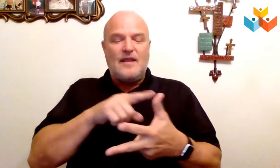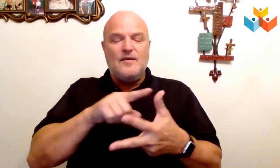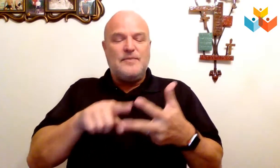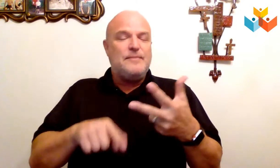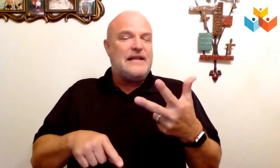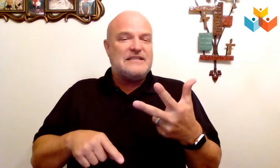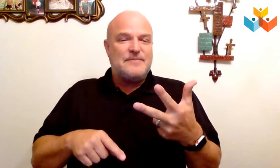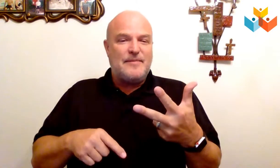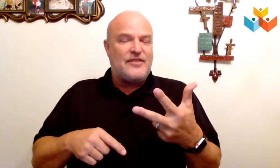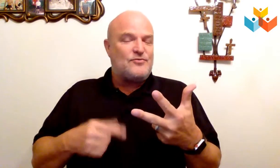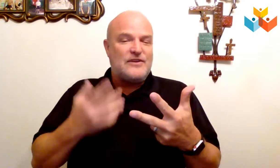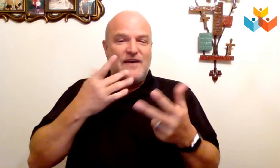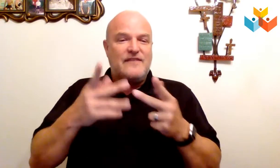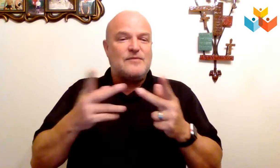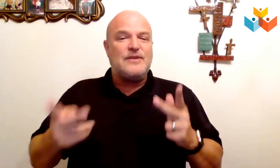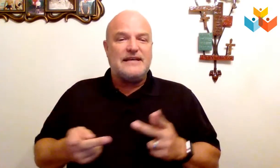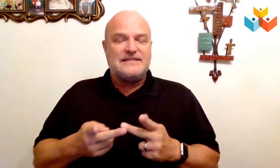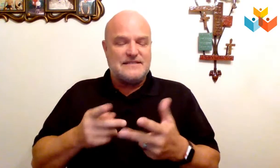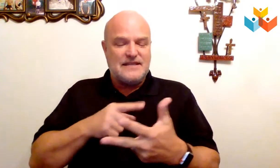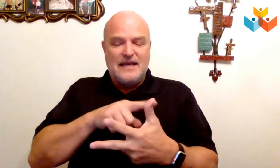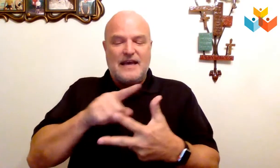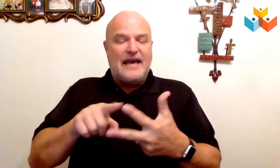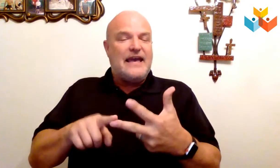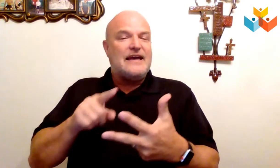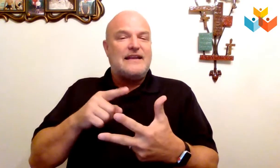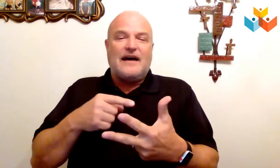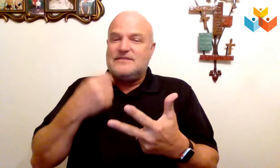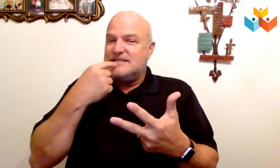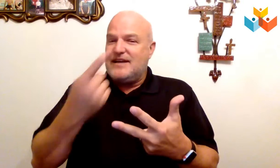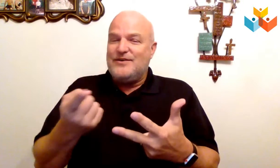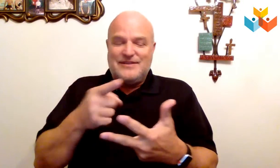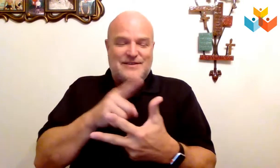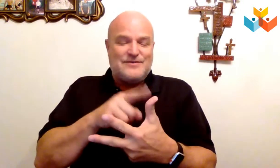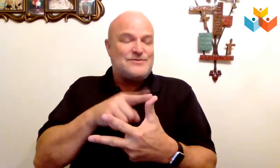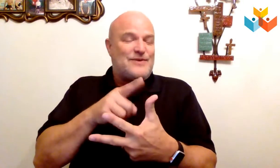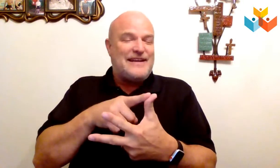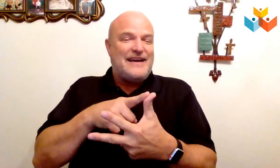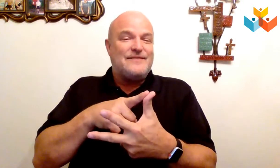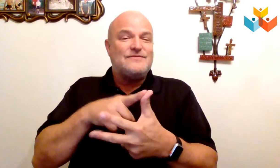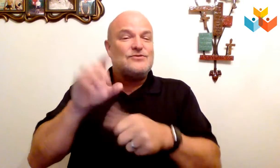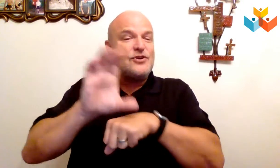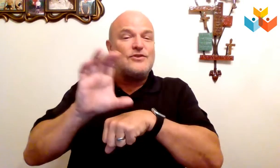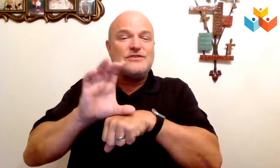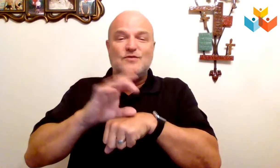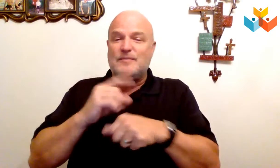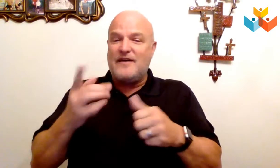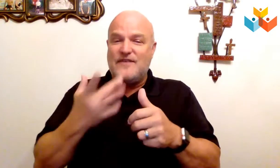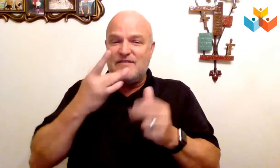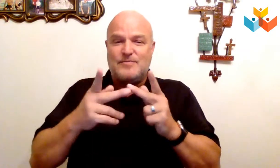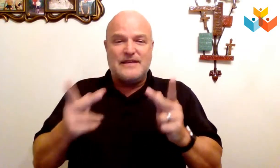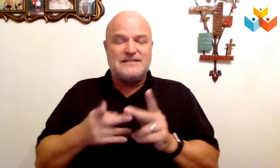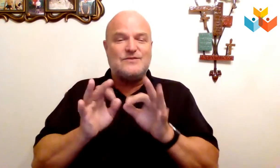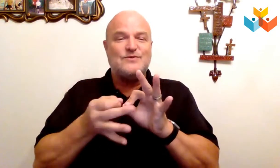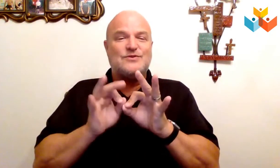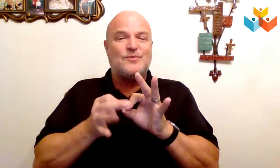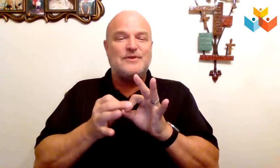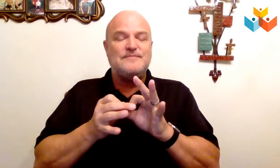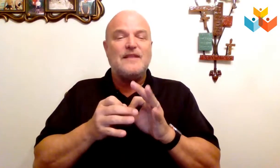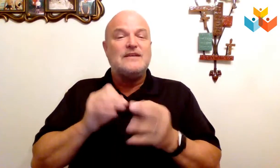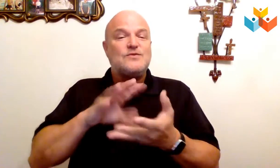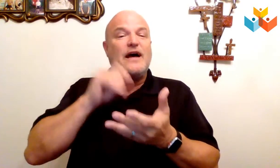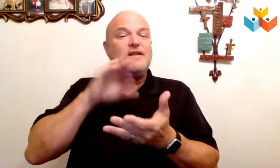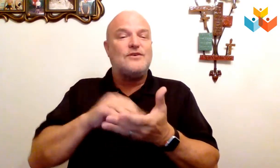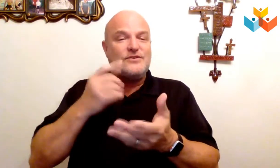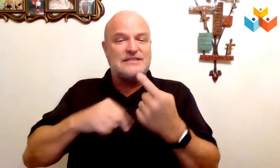life. People ask me my 3 favorite places. And I'll just tell you this right now. Church is one of my